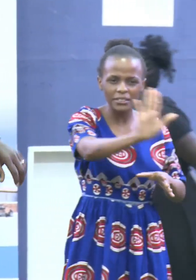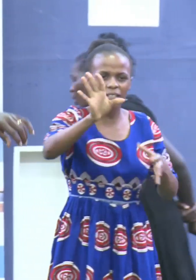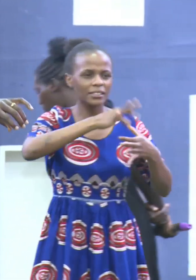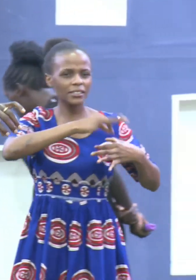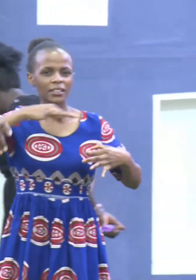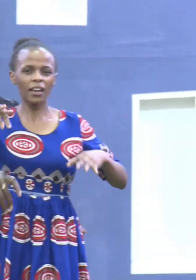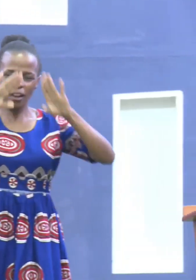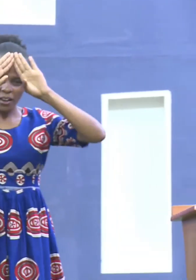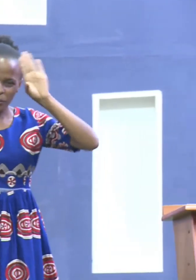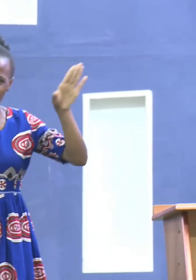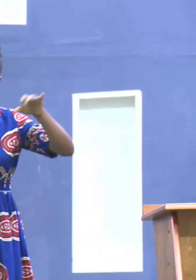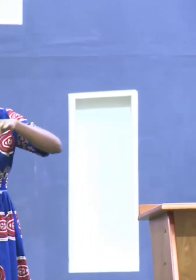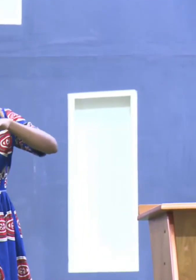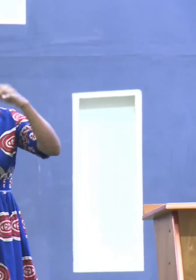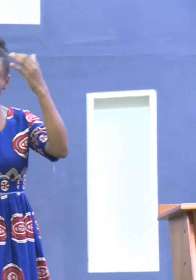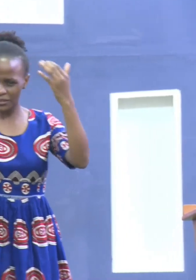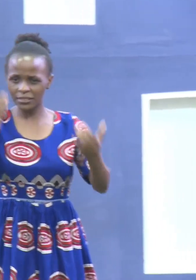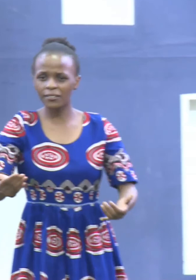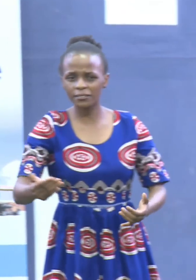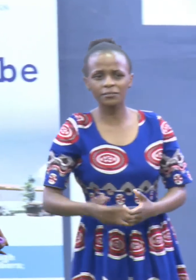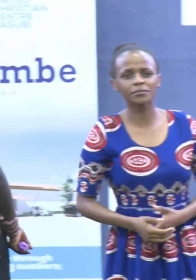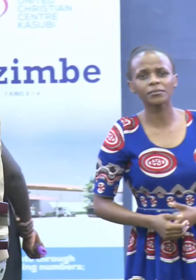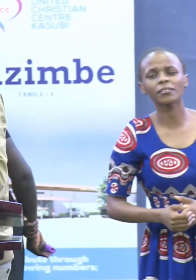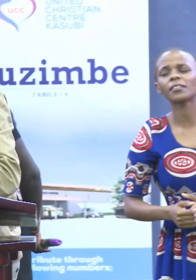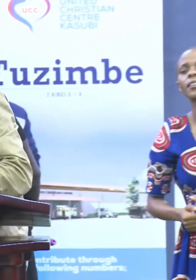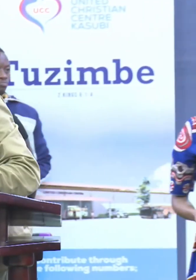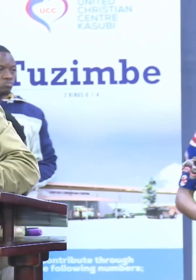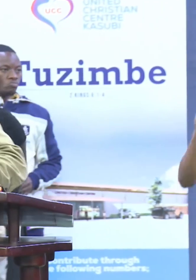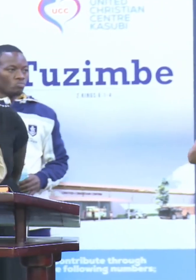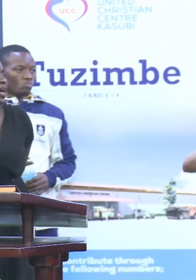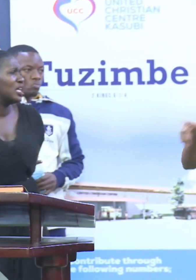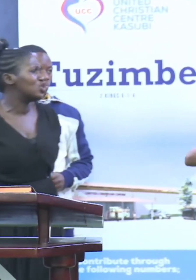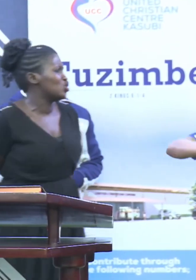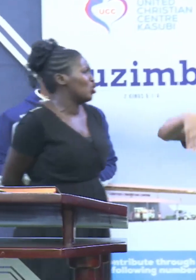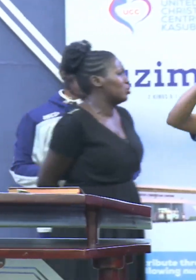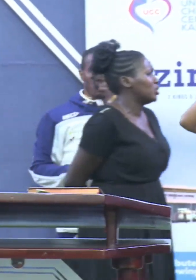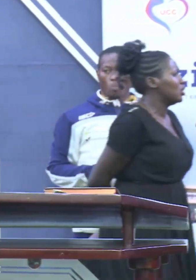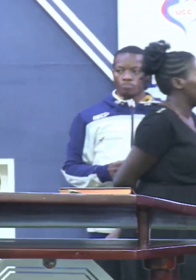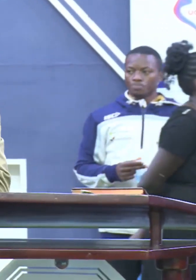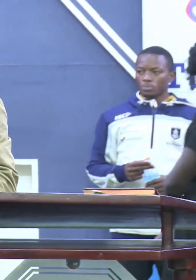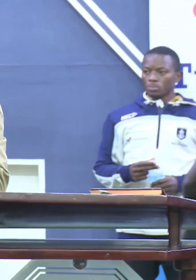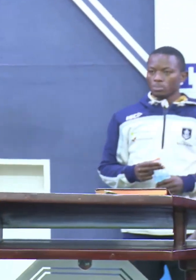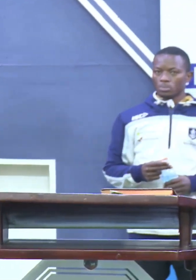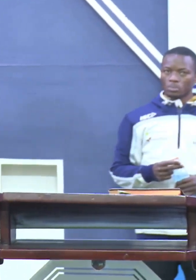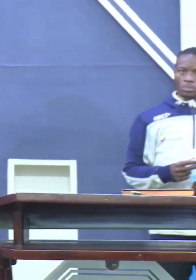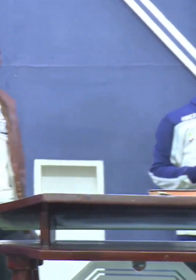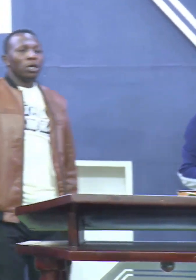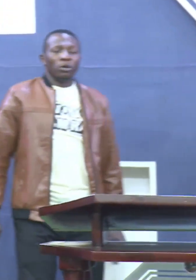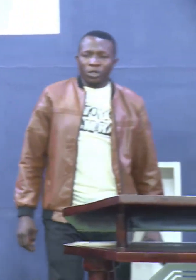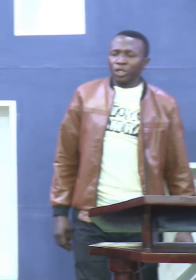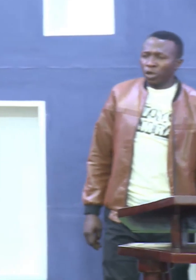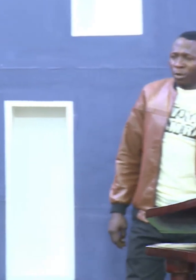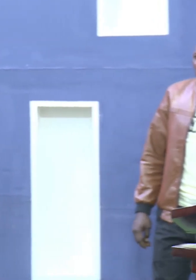the hour is now. In that anointing, we welcome our dear